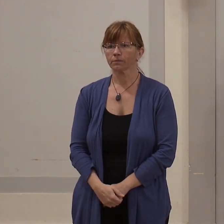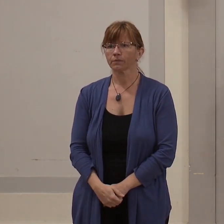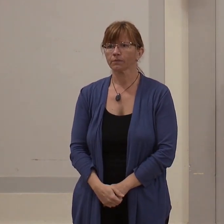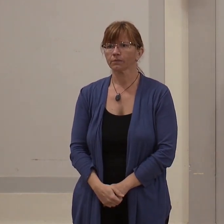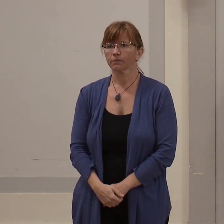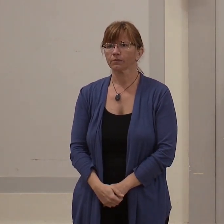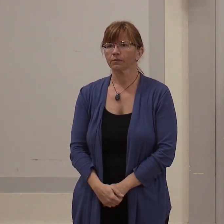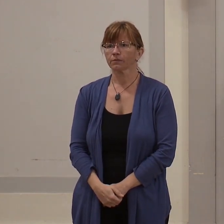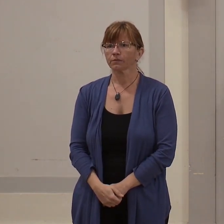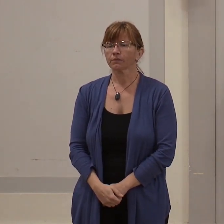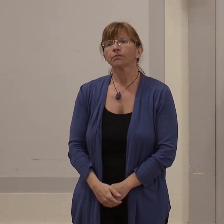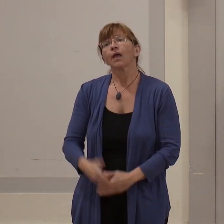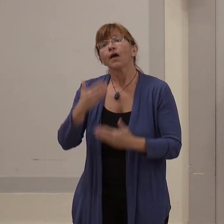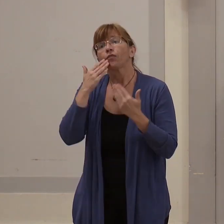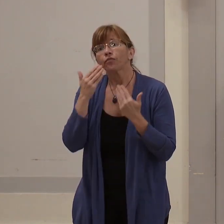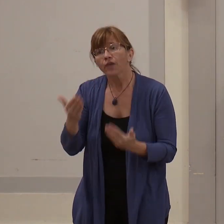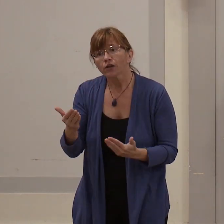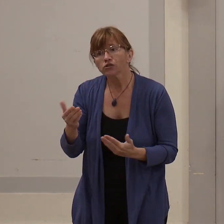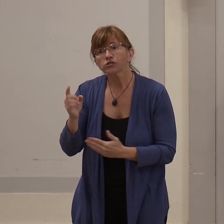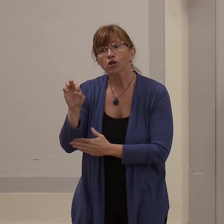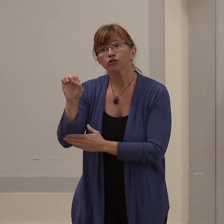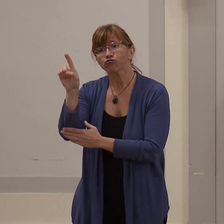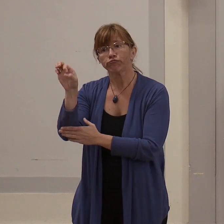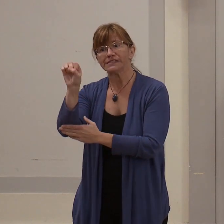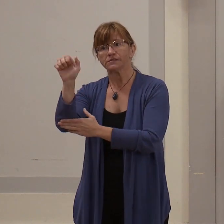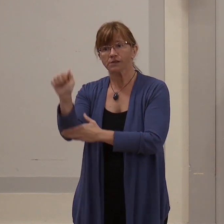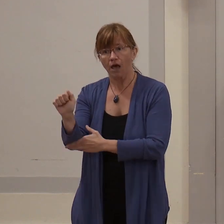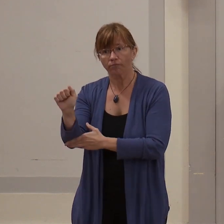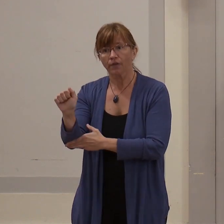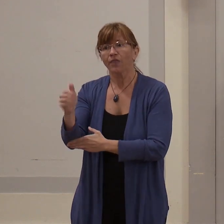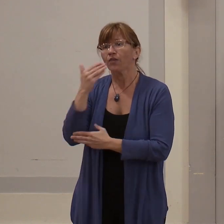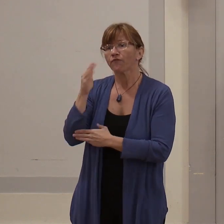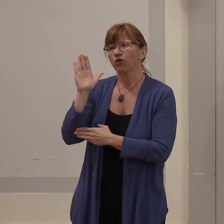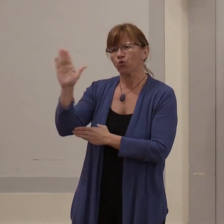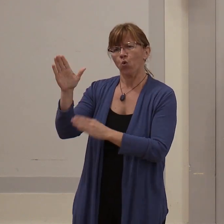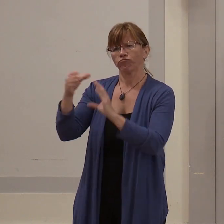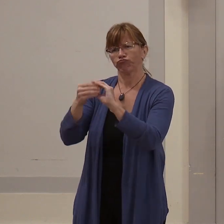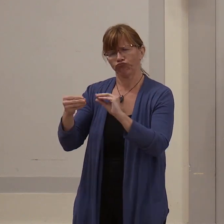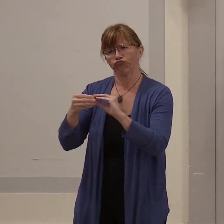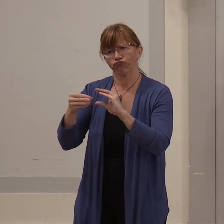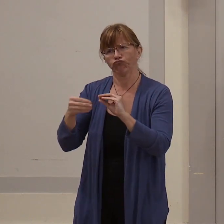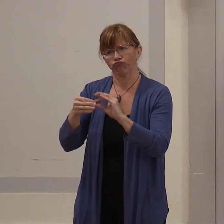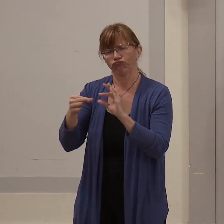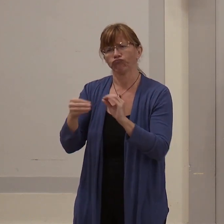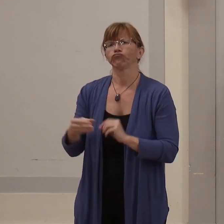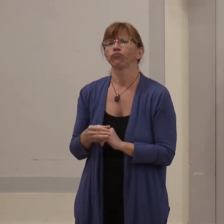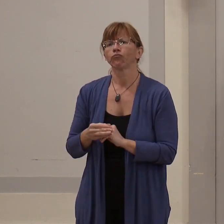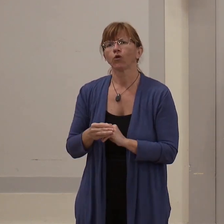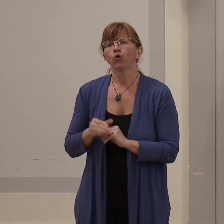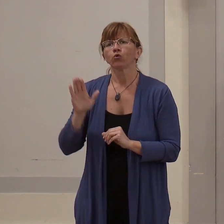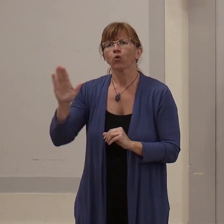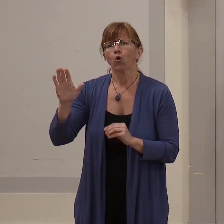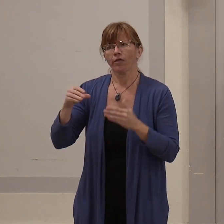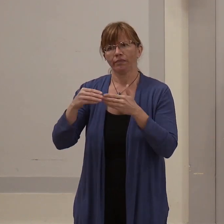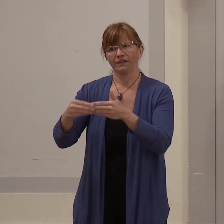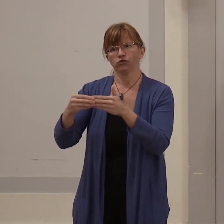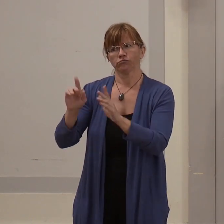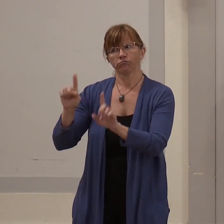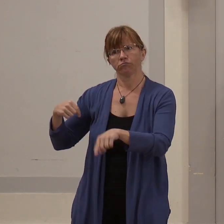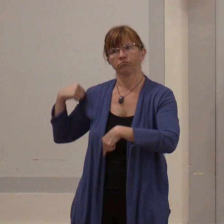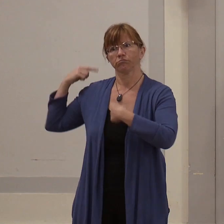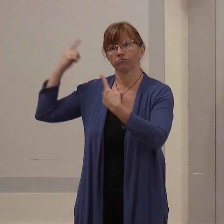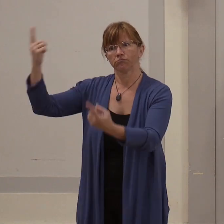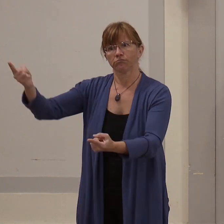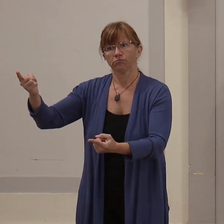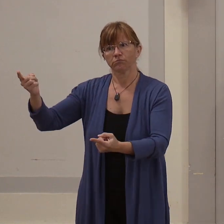Thank you, Dr. Terraza, and thank you for your kind words and your leadership throughout this pandemic.